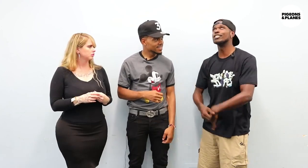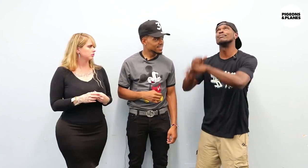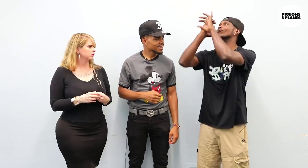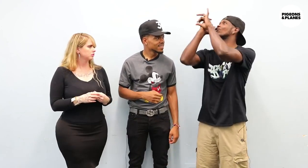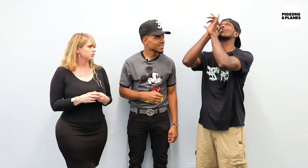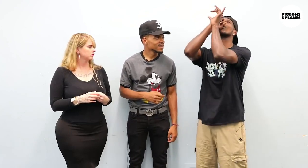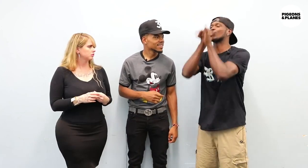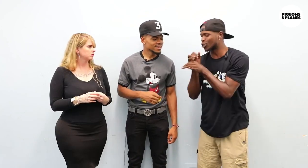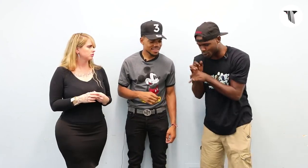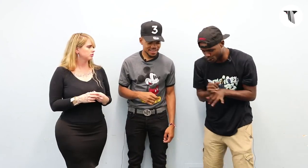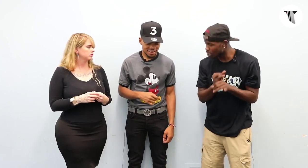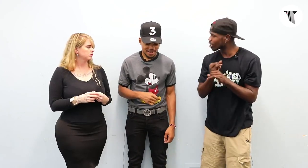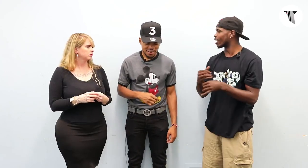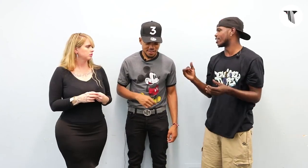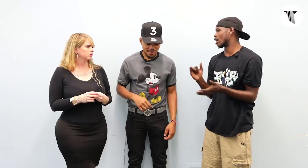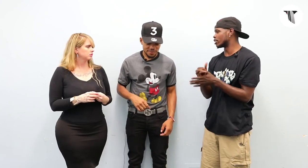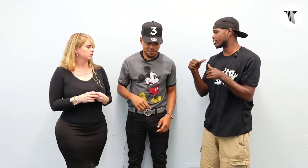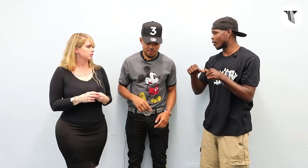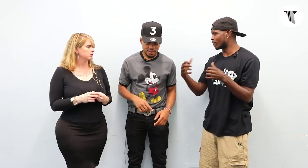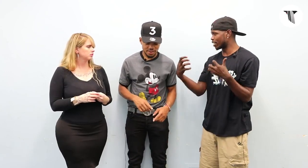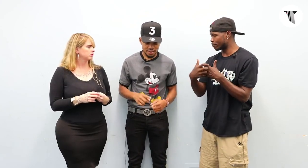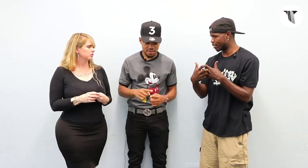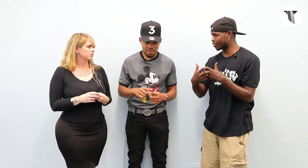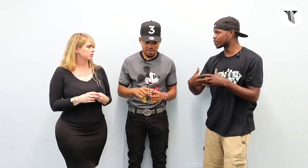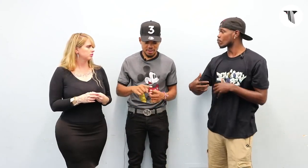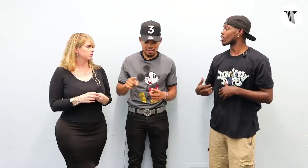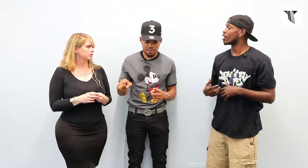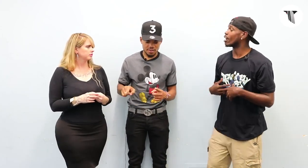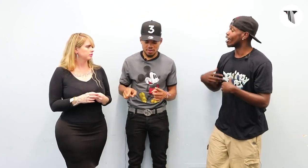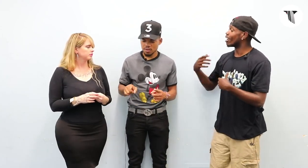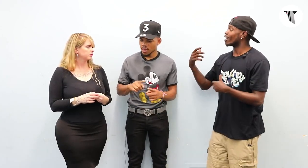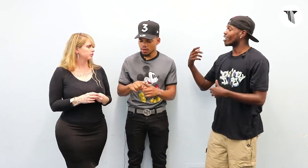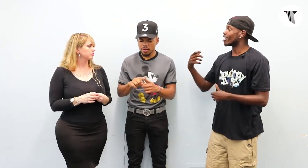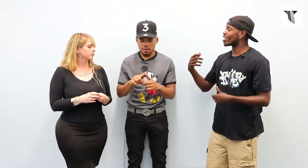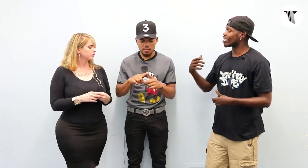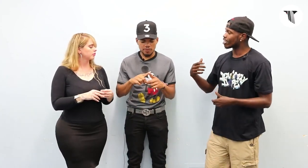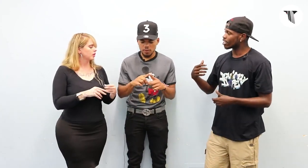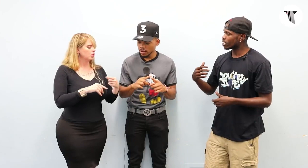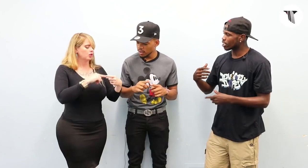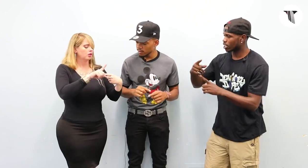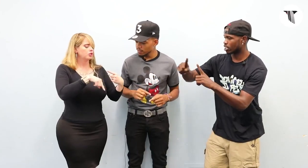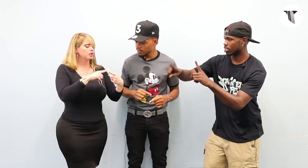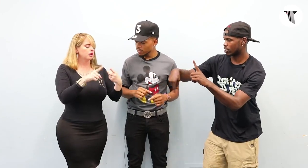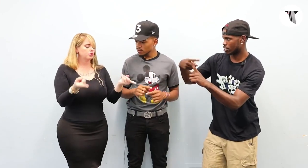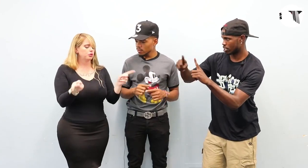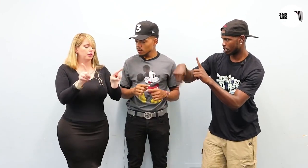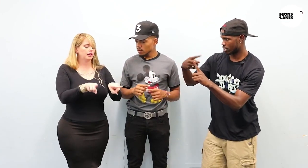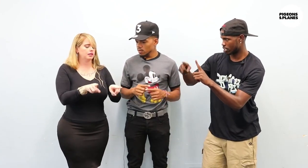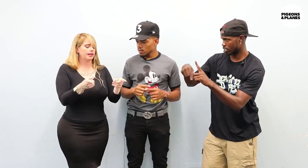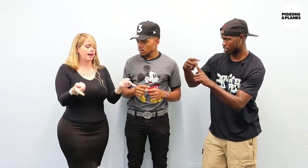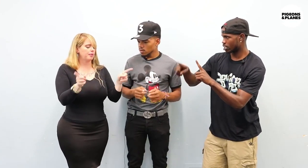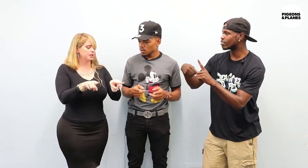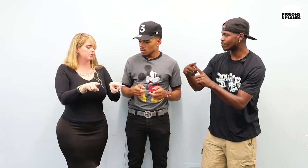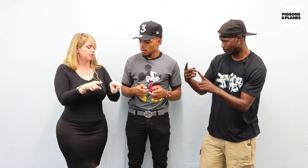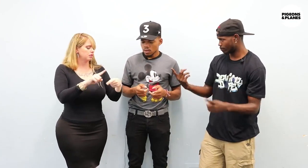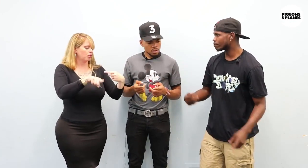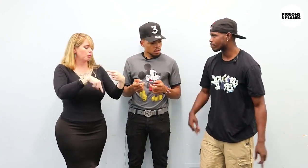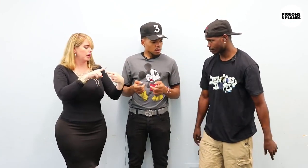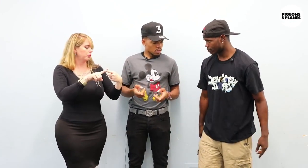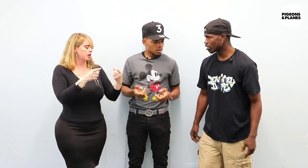be, and that would still fit the bill. How do I go around for when again? You can also do when, like happens, mm-hmm. or when, whichever.